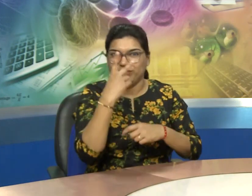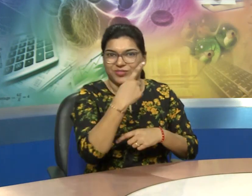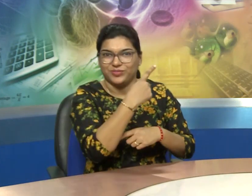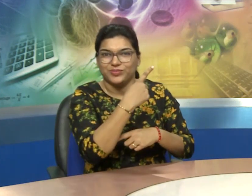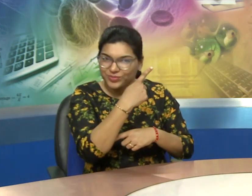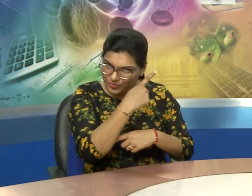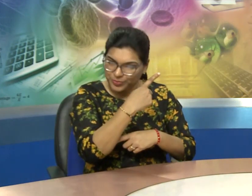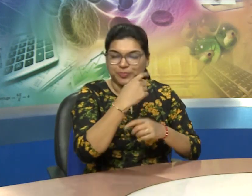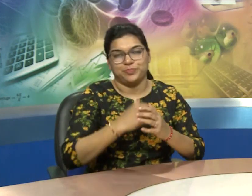level.